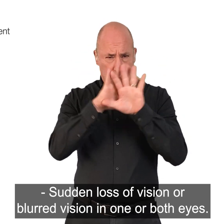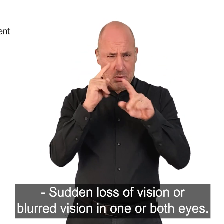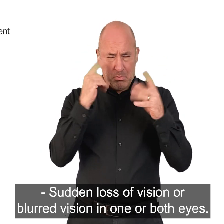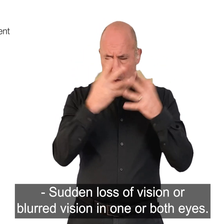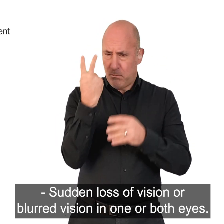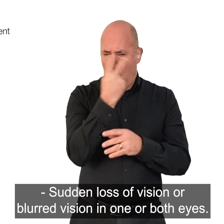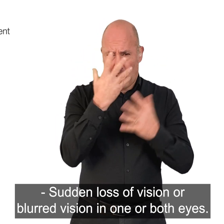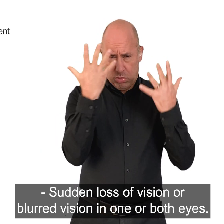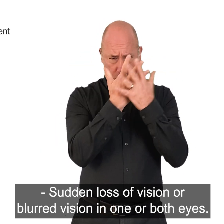eyes.